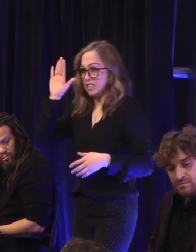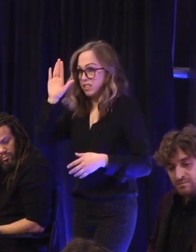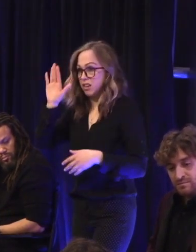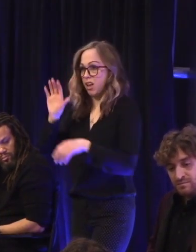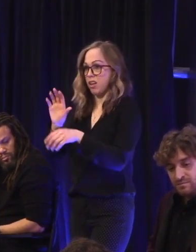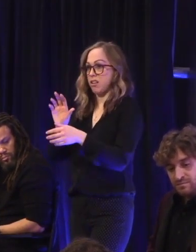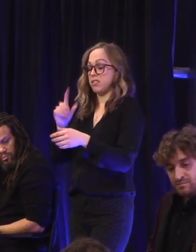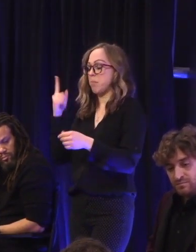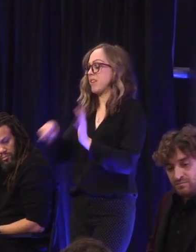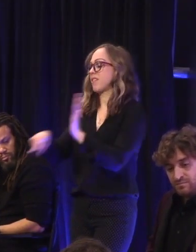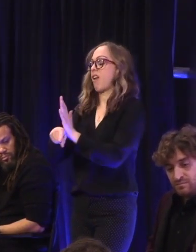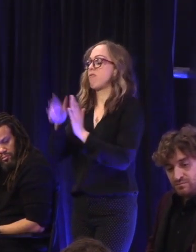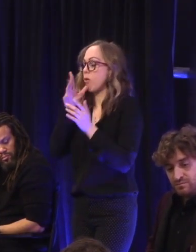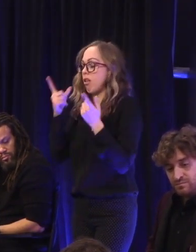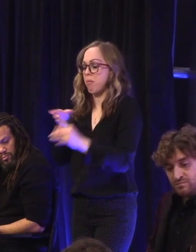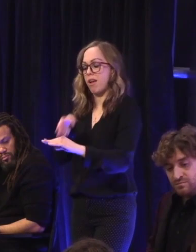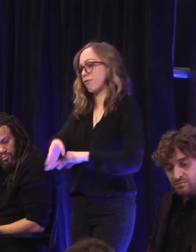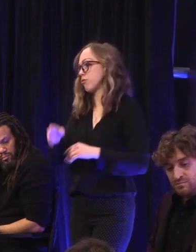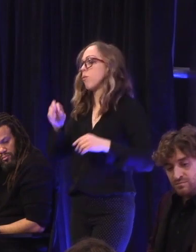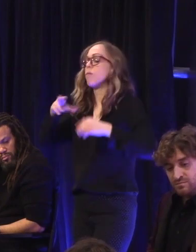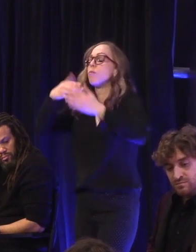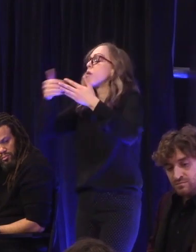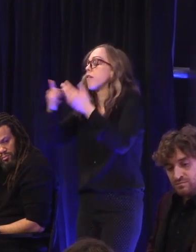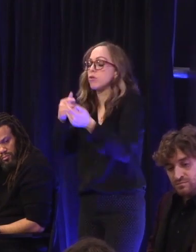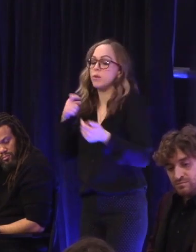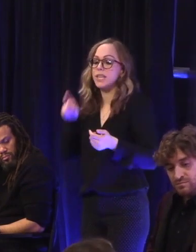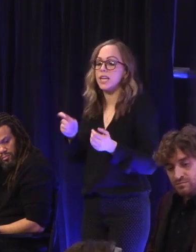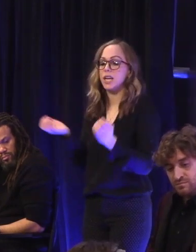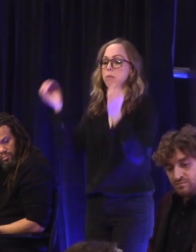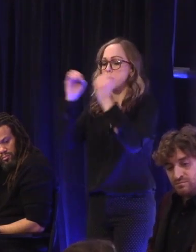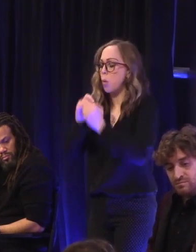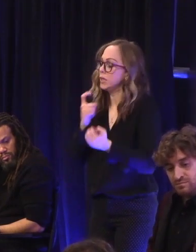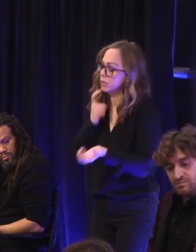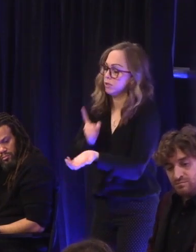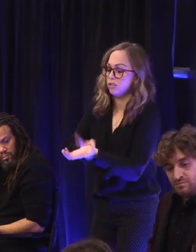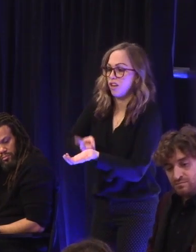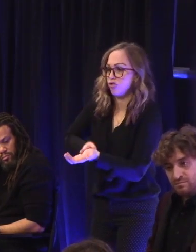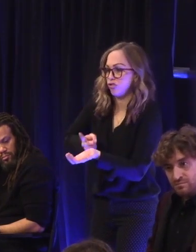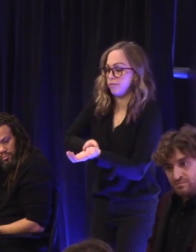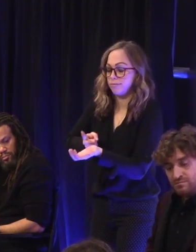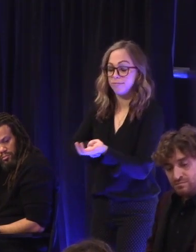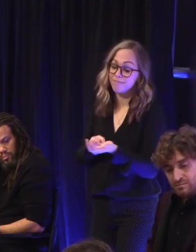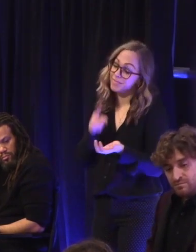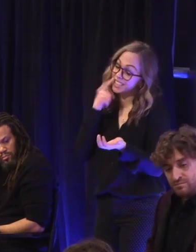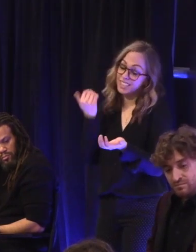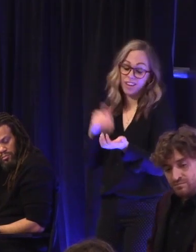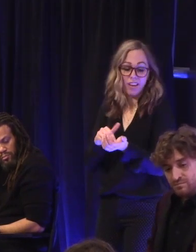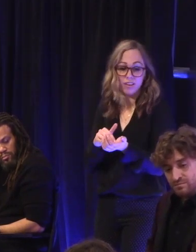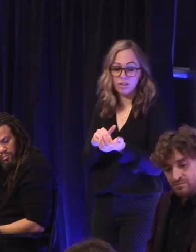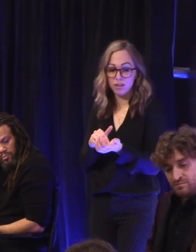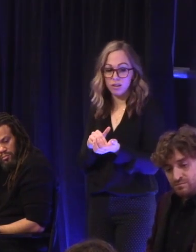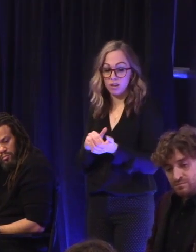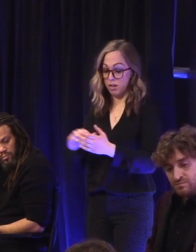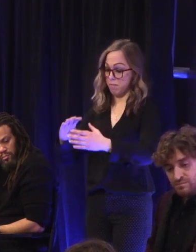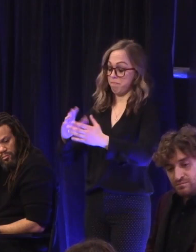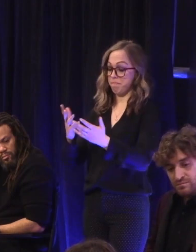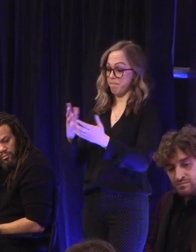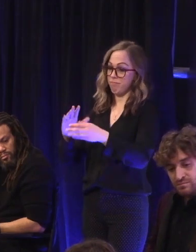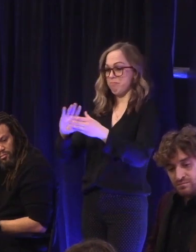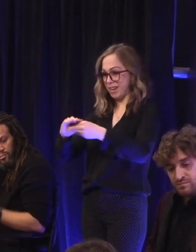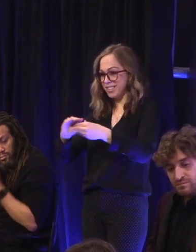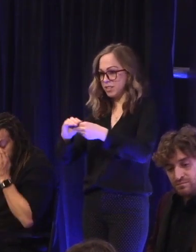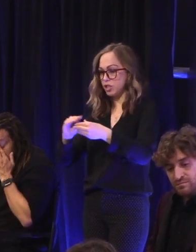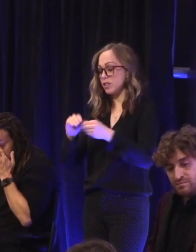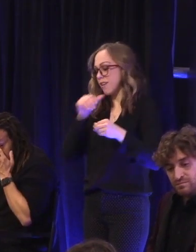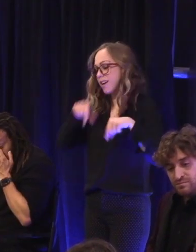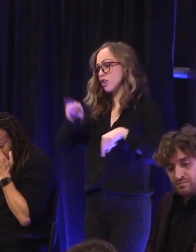negative may happen to them or whatever. There needs to be some serious discussion. Yeah. because the message, not just